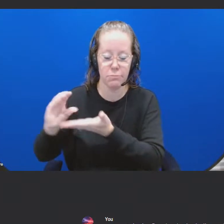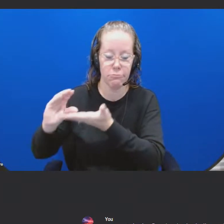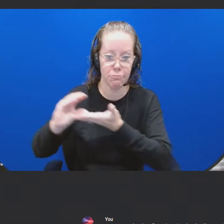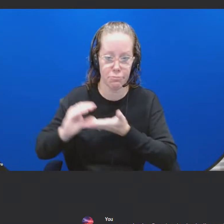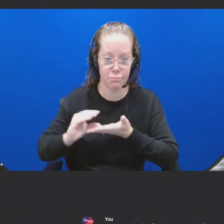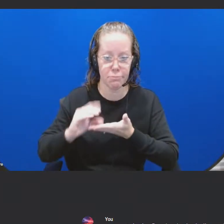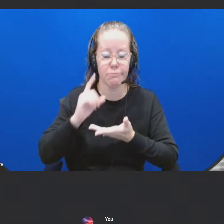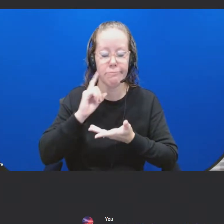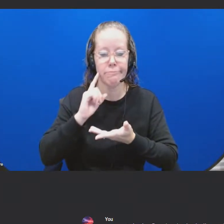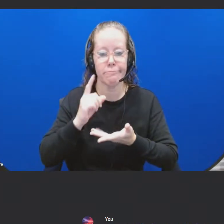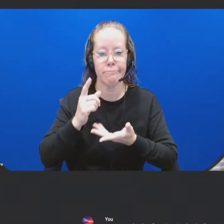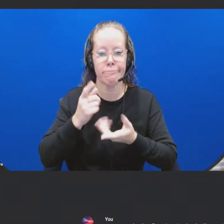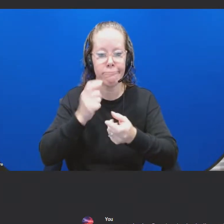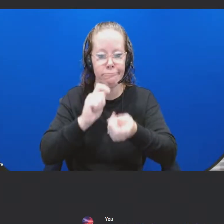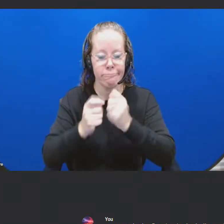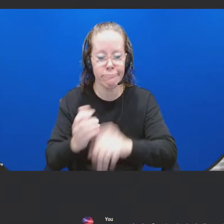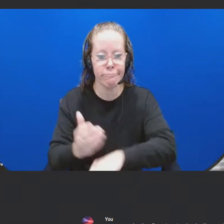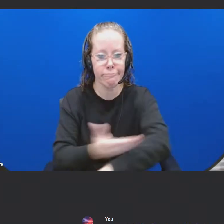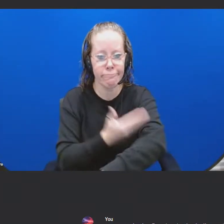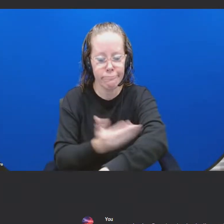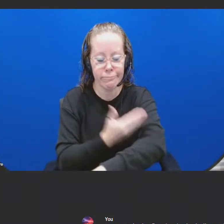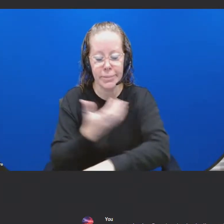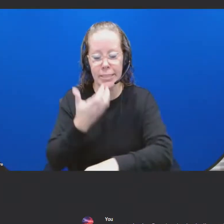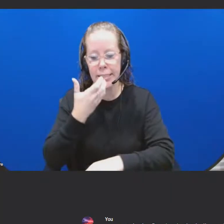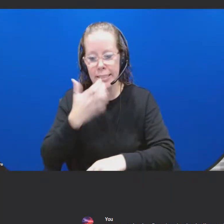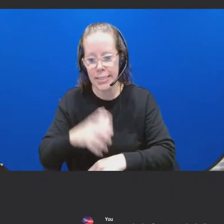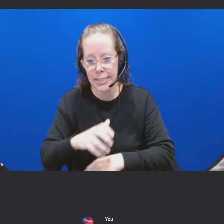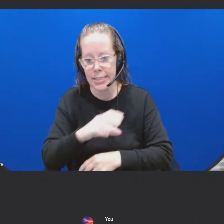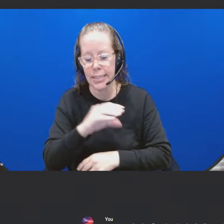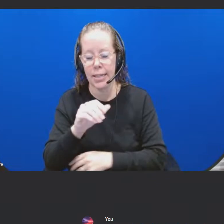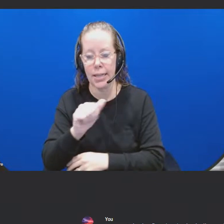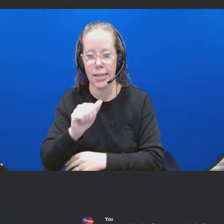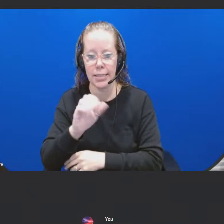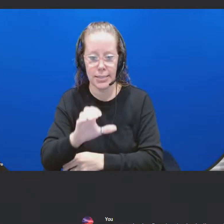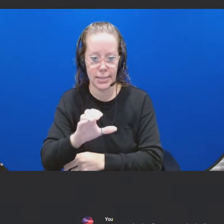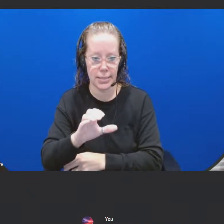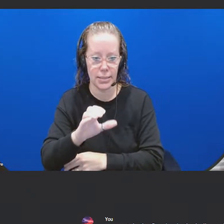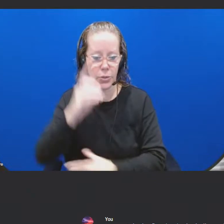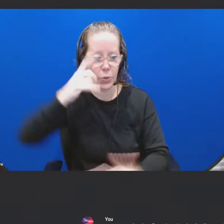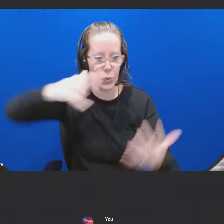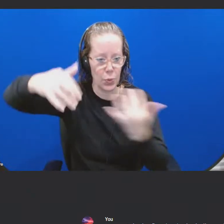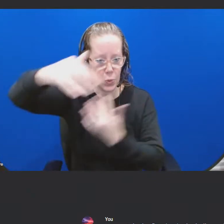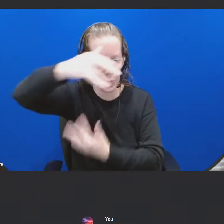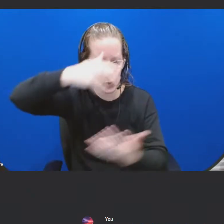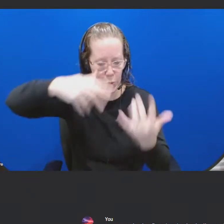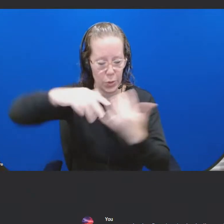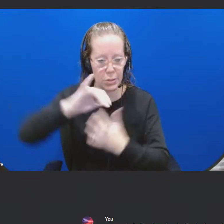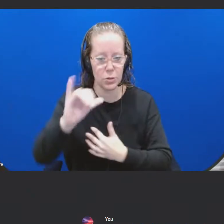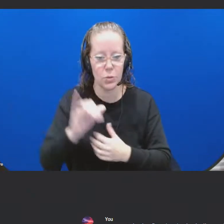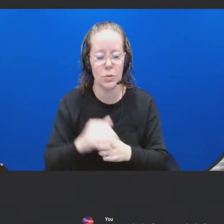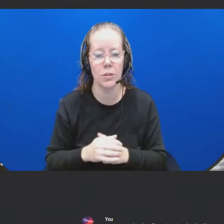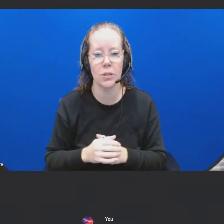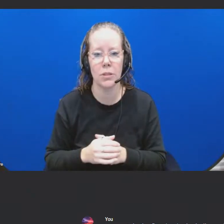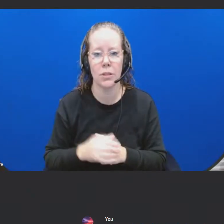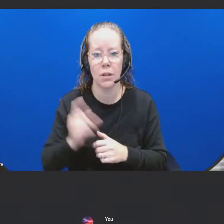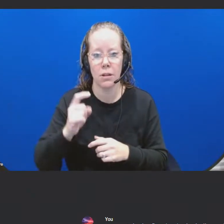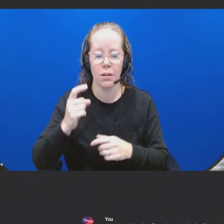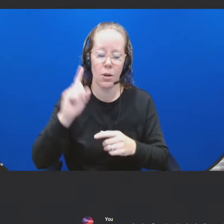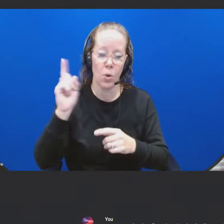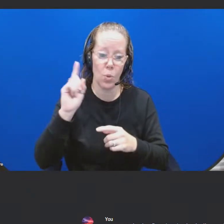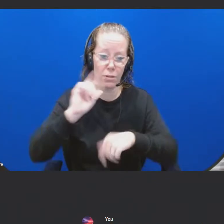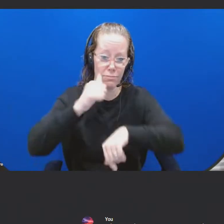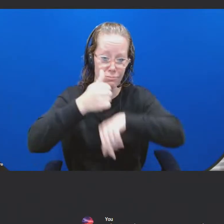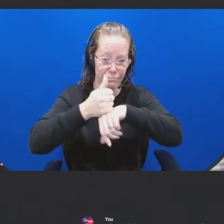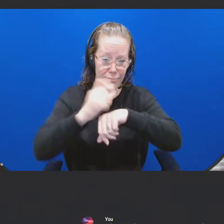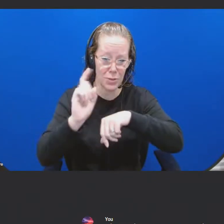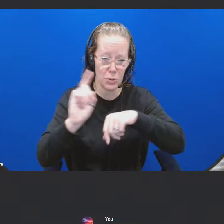our heating, ventilation, and air conditioning units, which are located mostly on the roof. And most